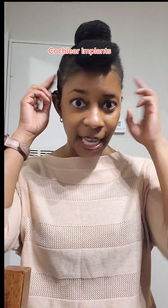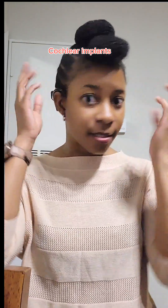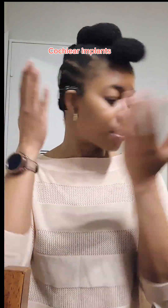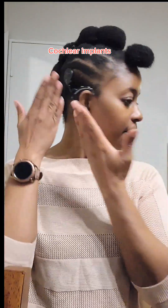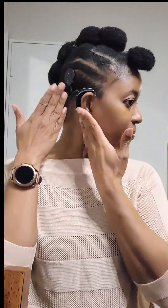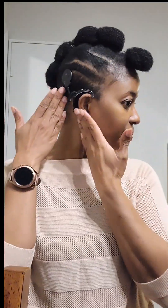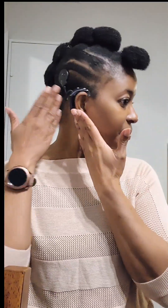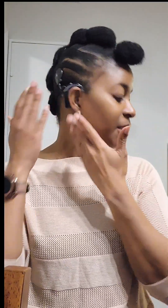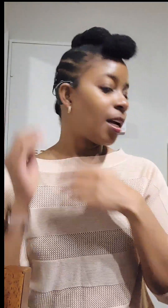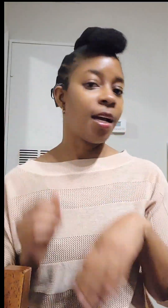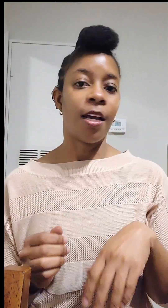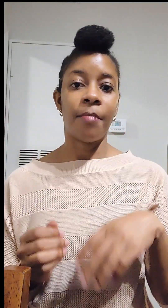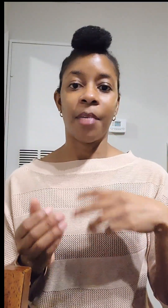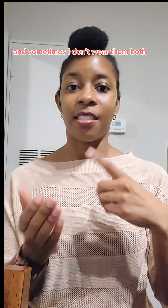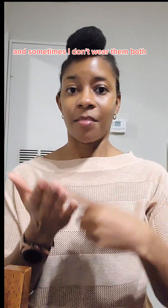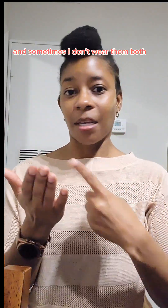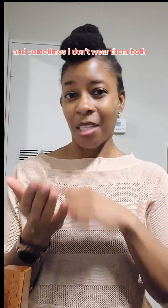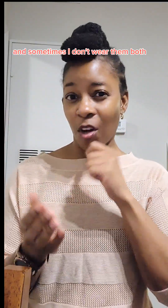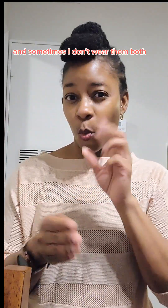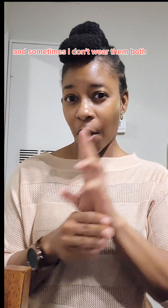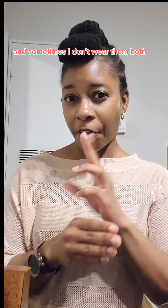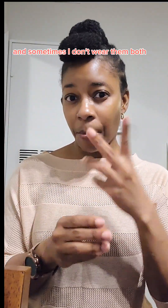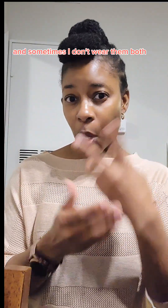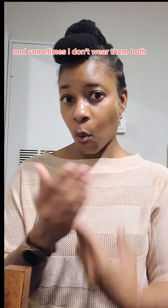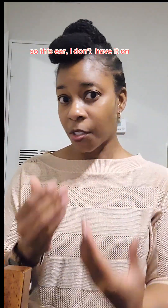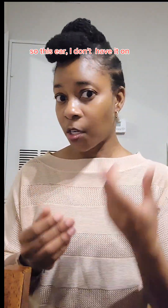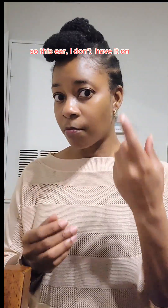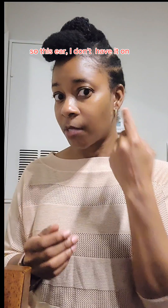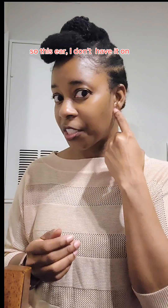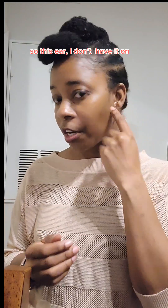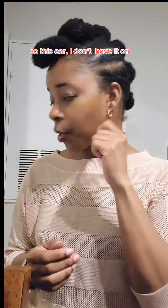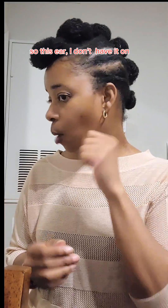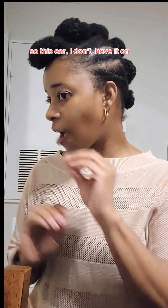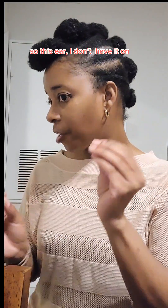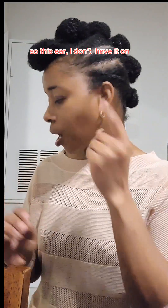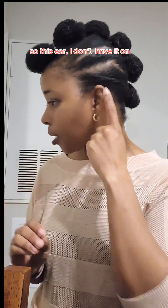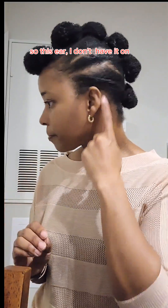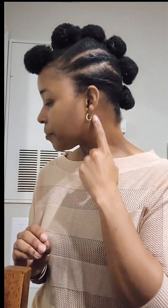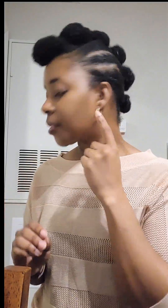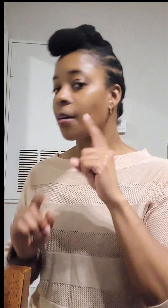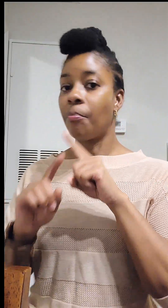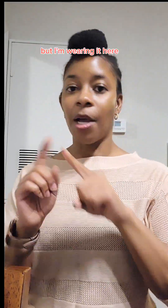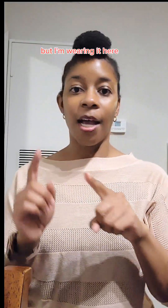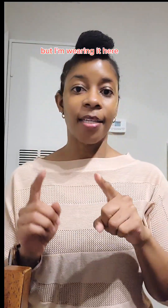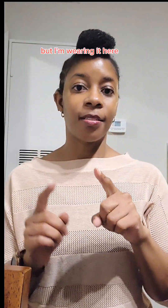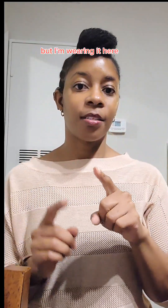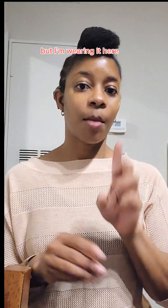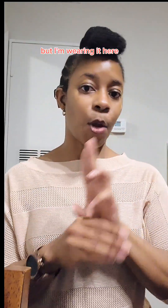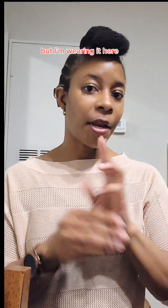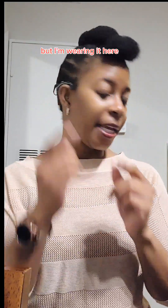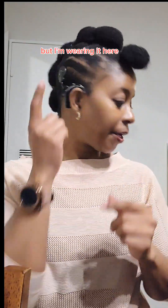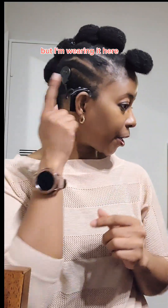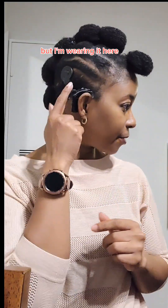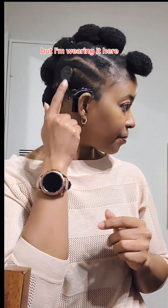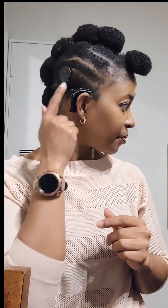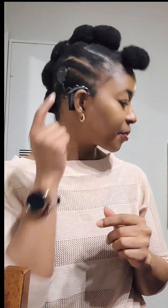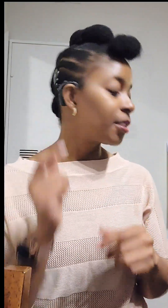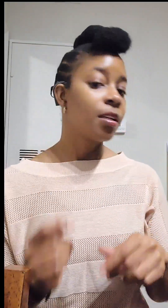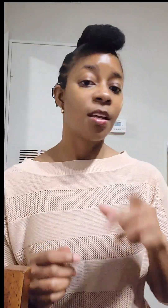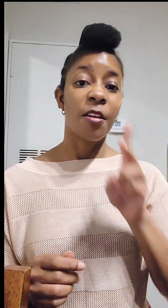implants. And sometimes I don't wear them both, so this ear I don't have it on, but I'm wearing it here. And